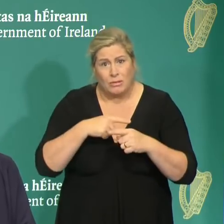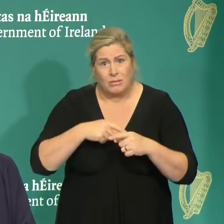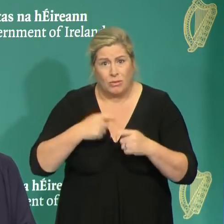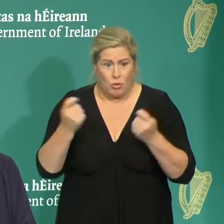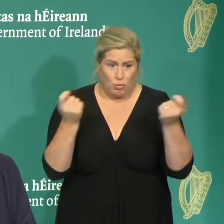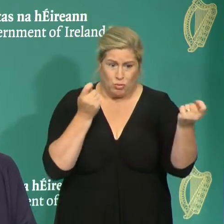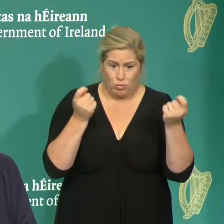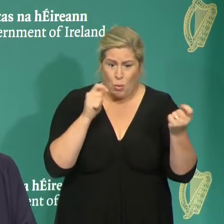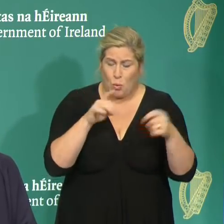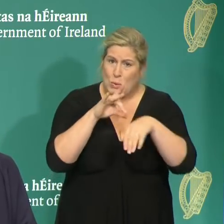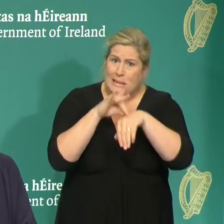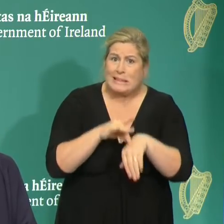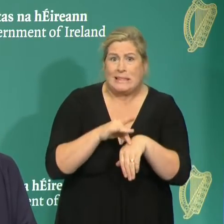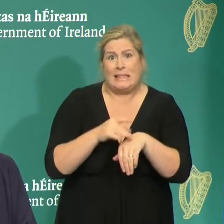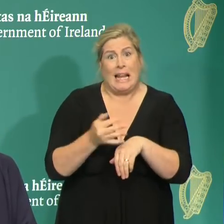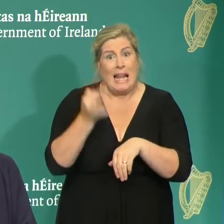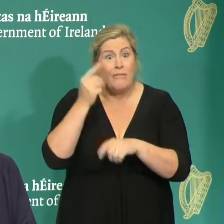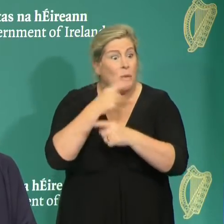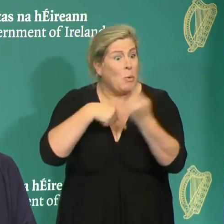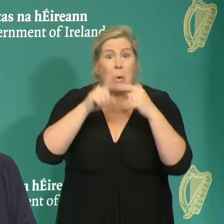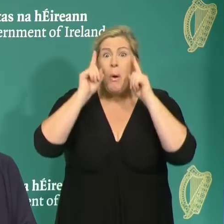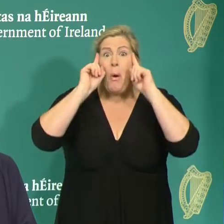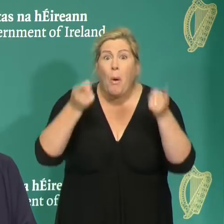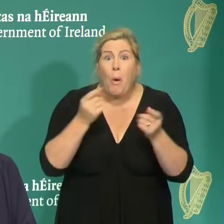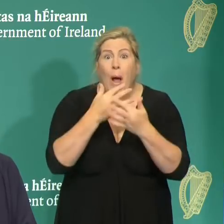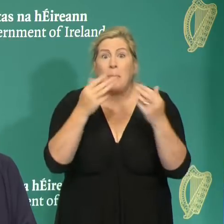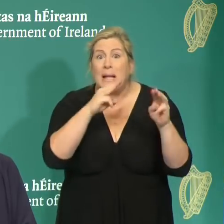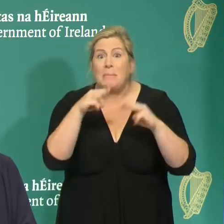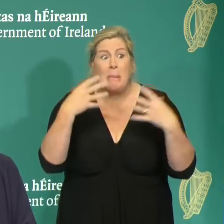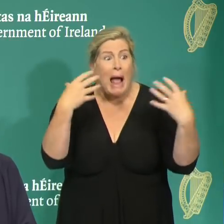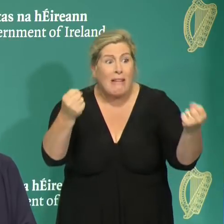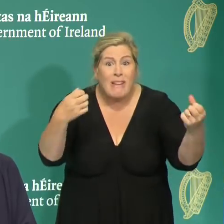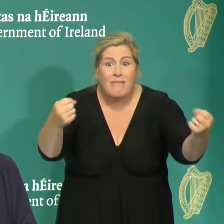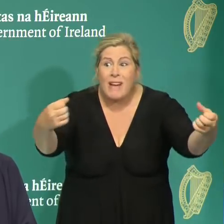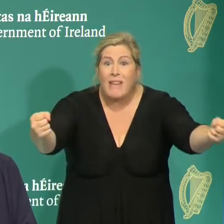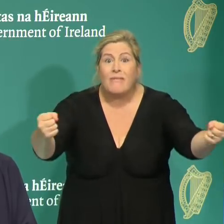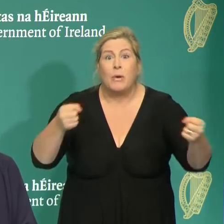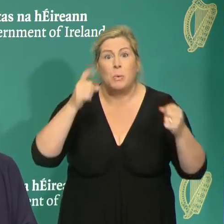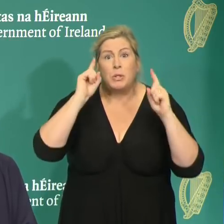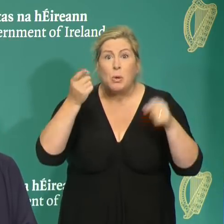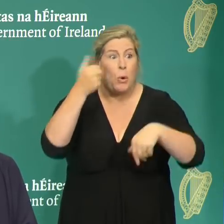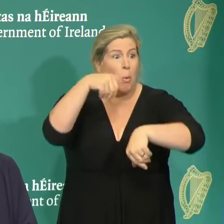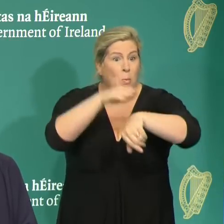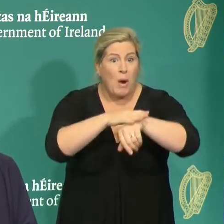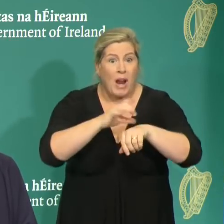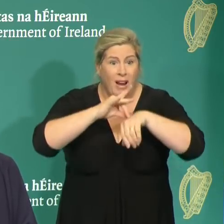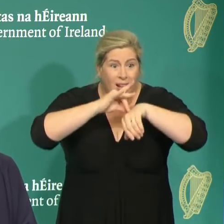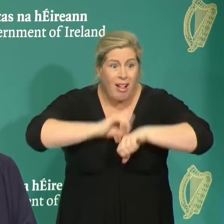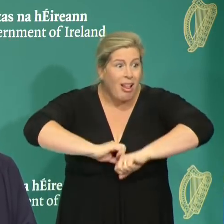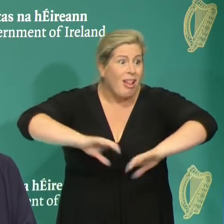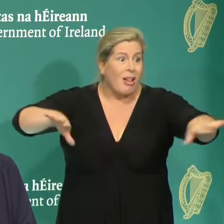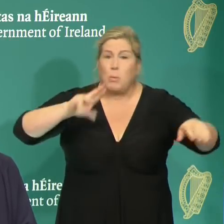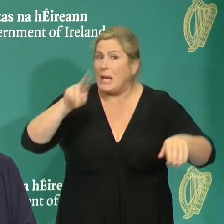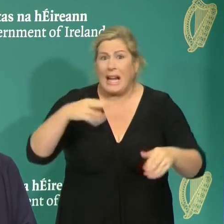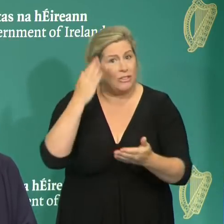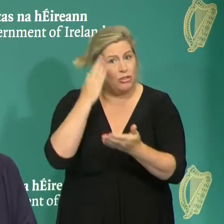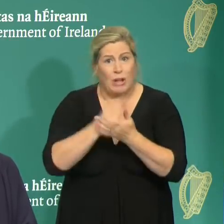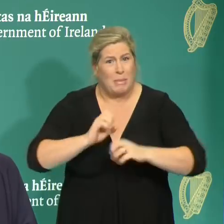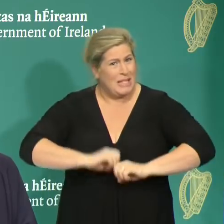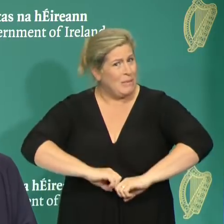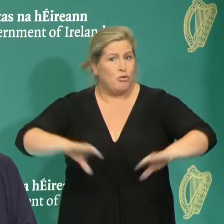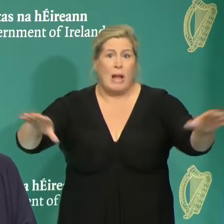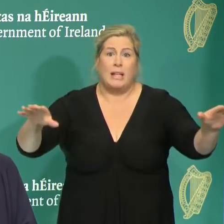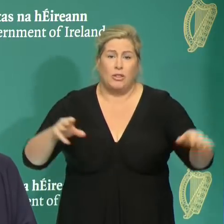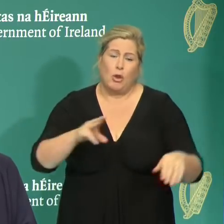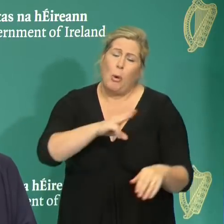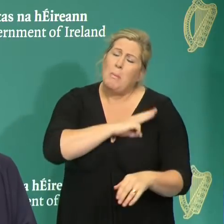disease. If we don't know how many people have it, if we don't know where the disease is, we can't stop it spreading. So please, if